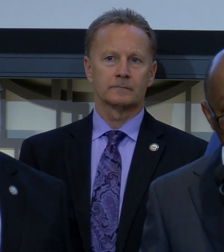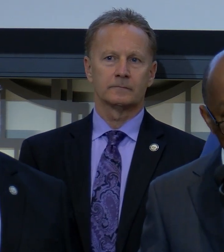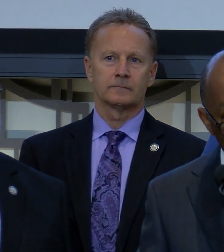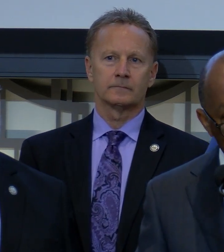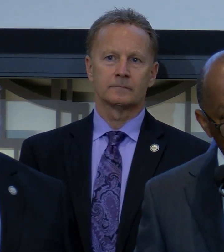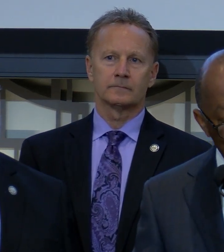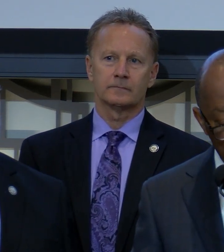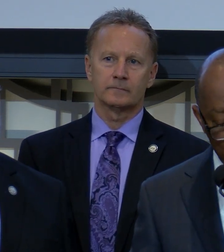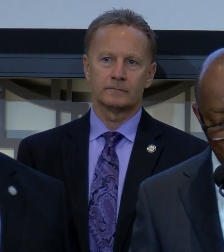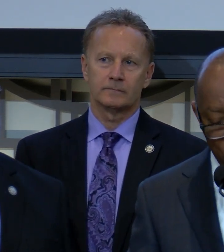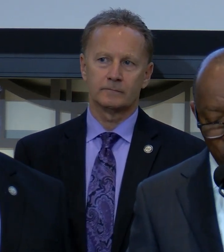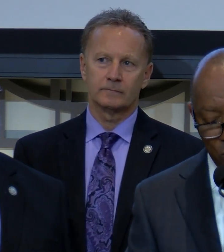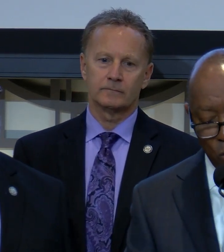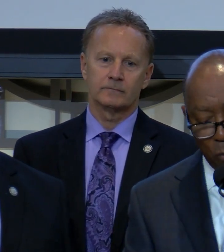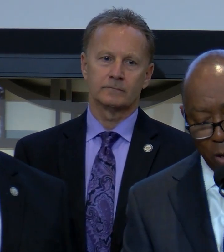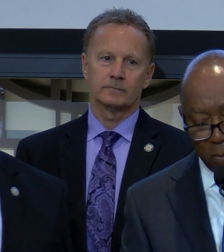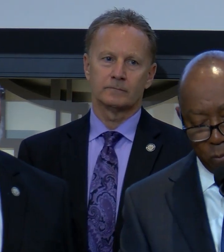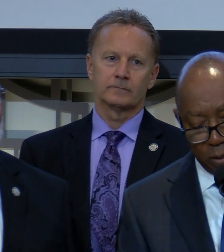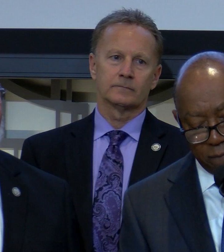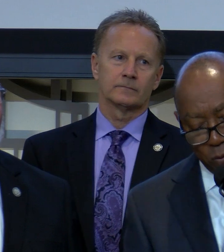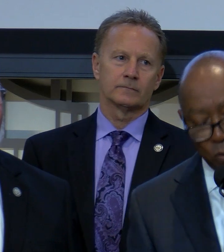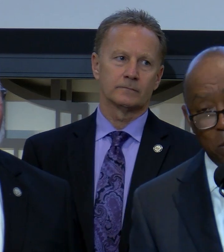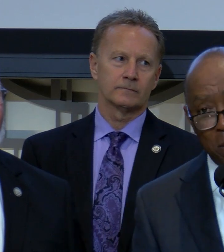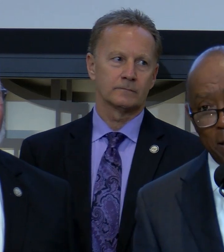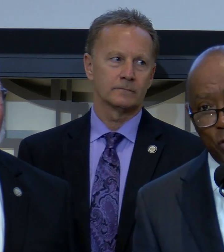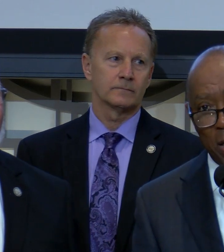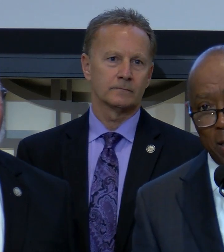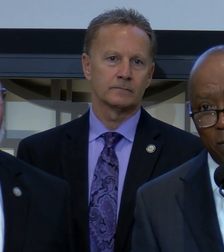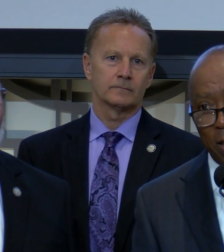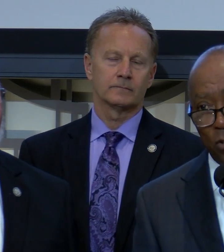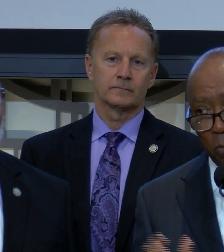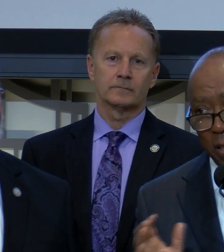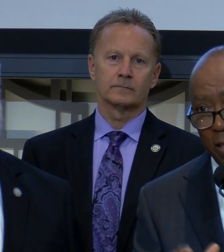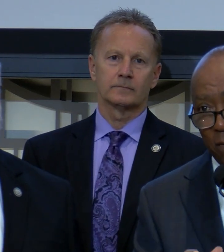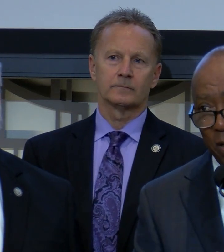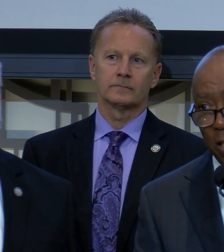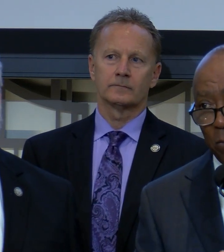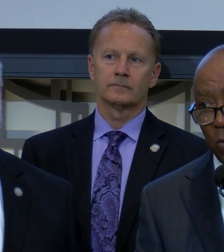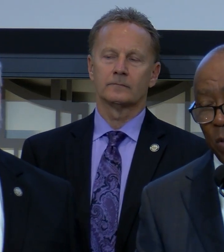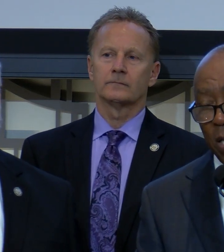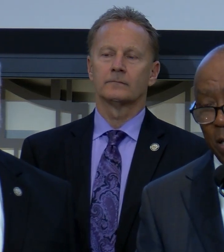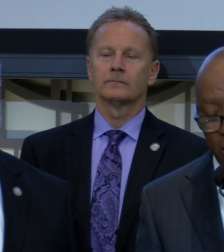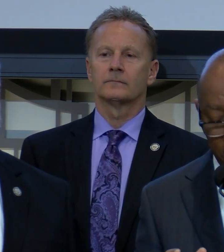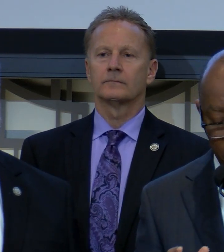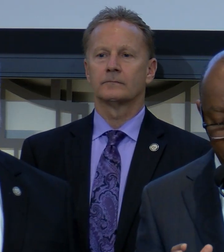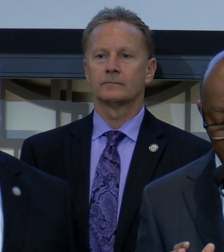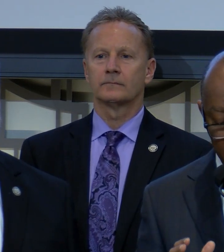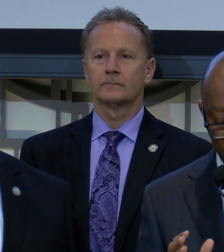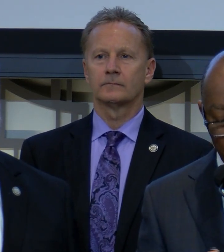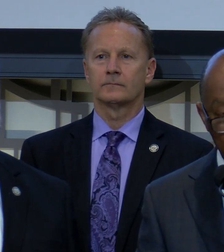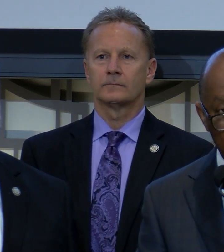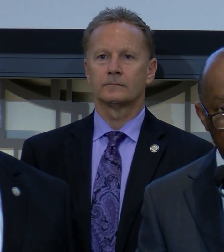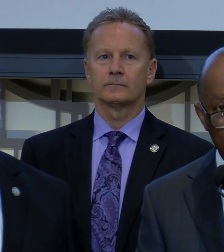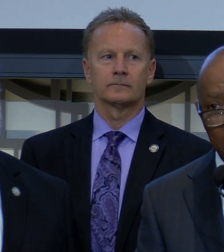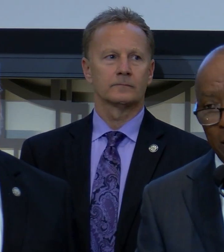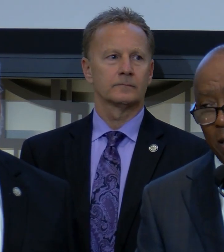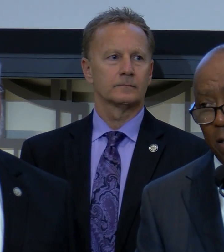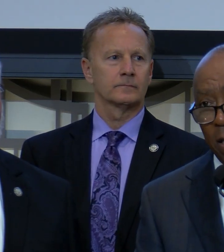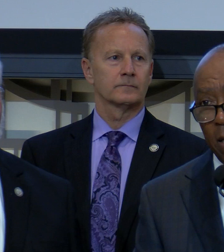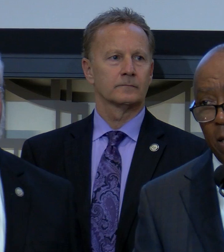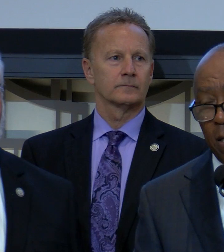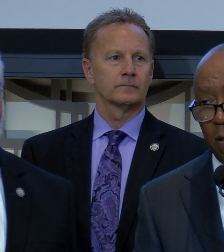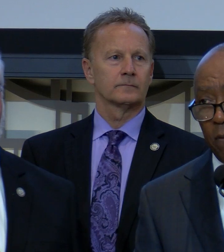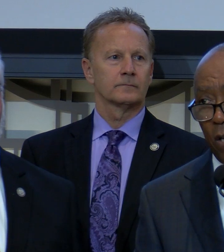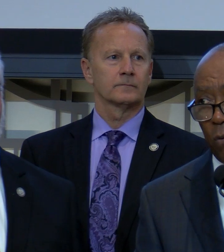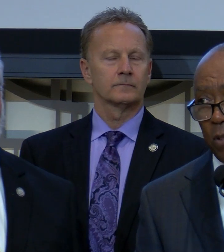So point number two, no problem with the food supply chain. There's plenty available, and so we're dealing with that. Now